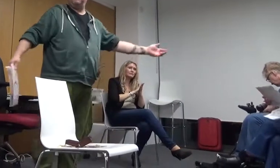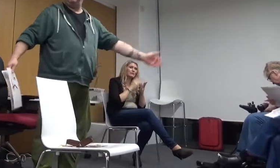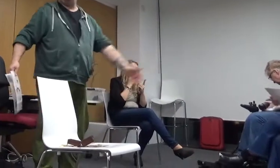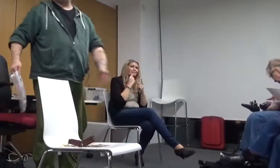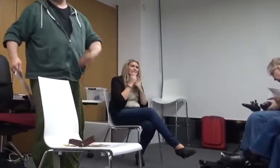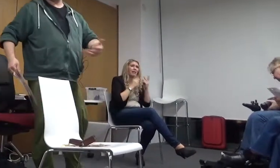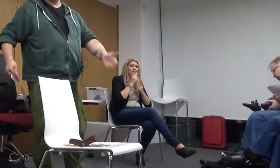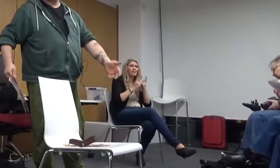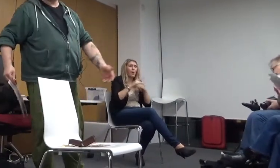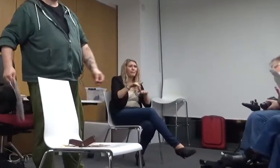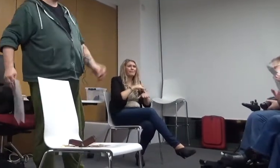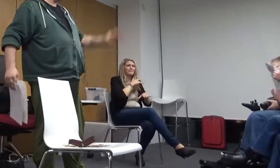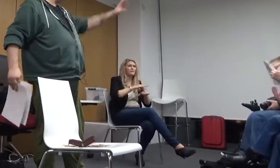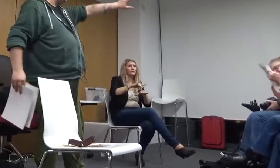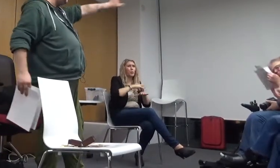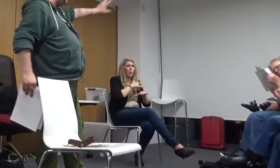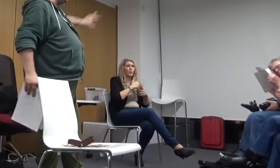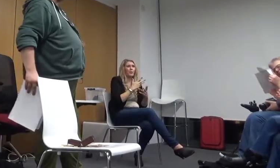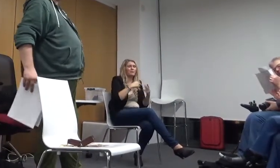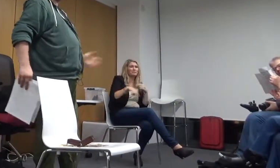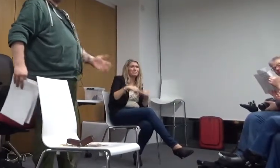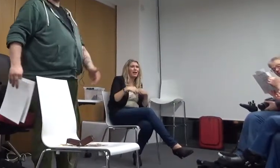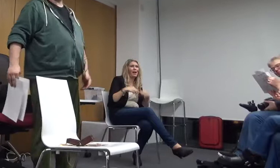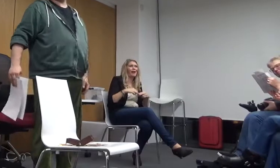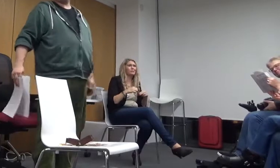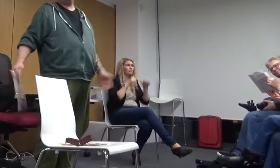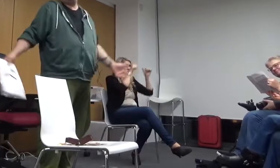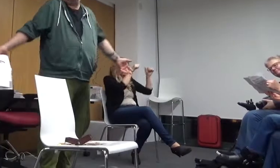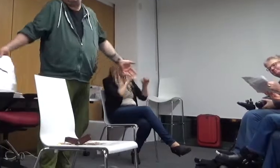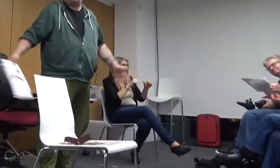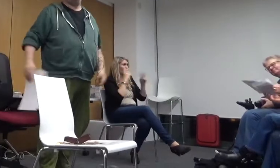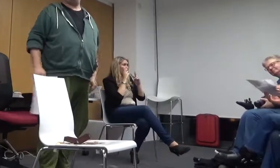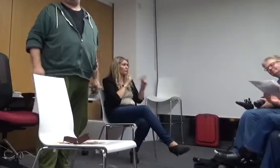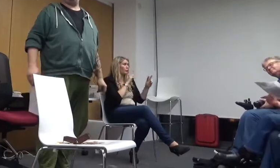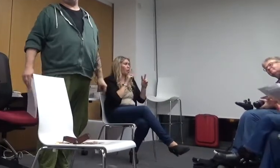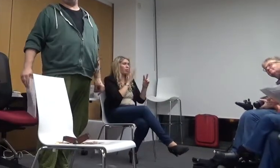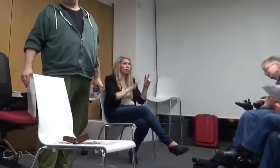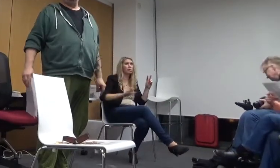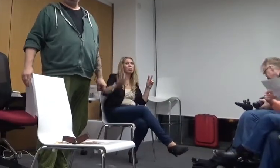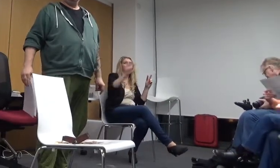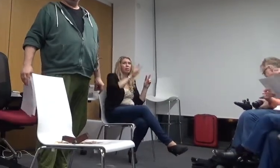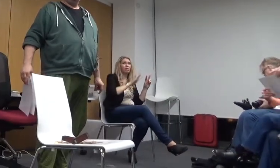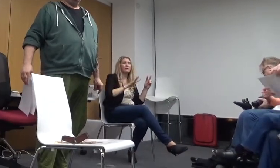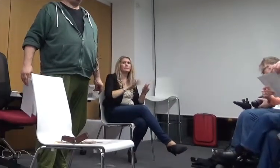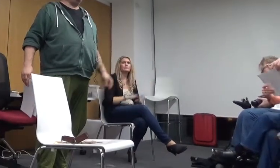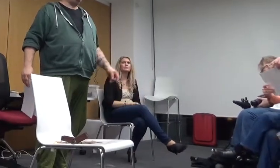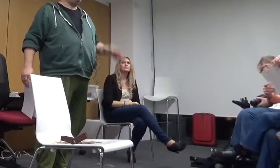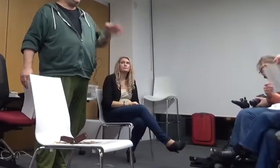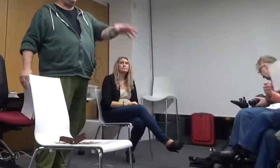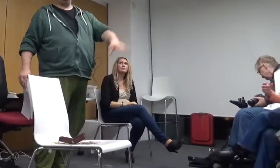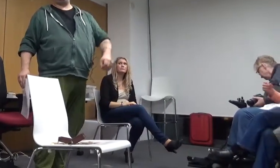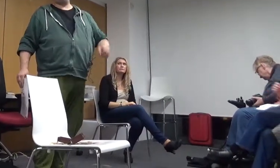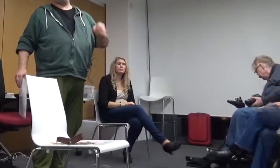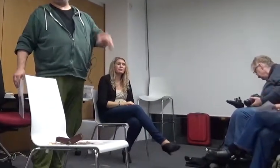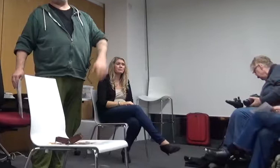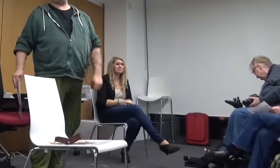and performed and danced, and signages and visuals around us. We're surrounded by it, and sometimes it